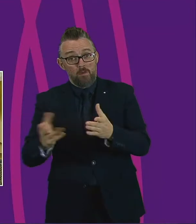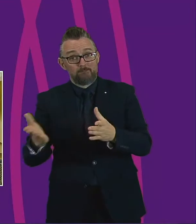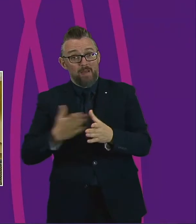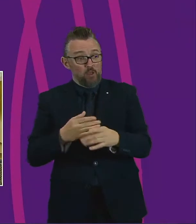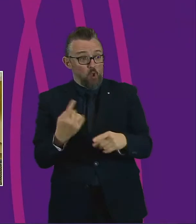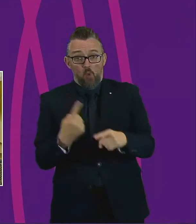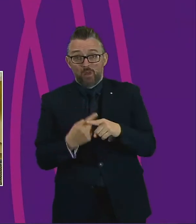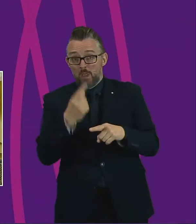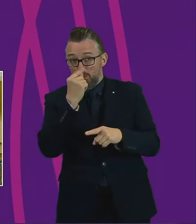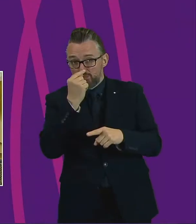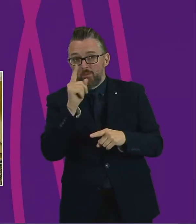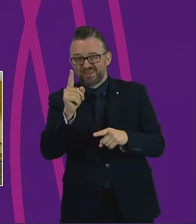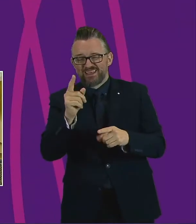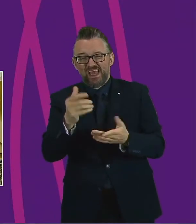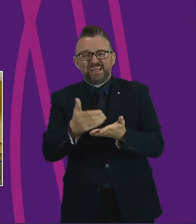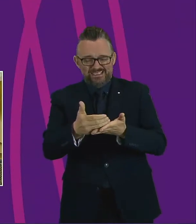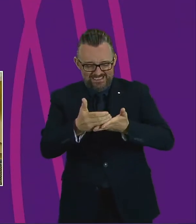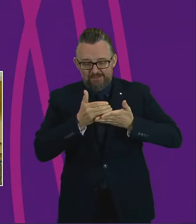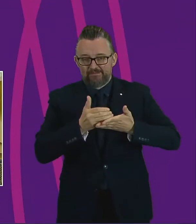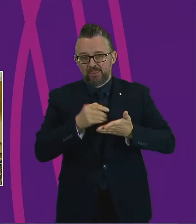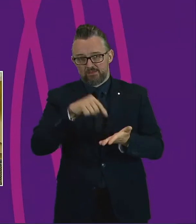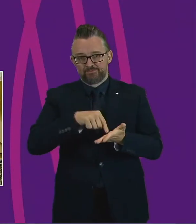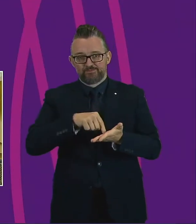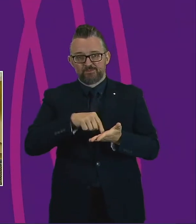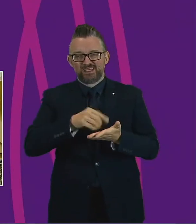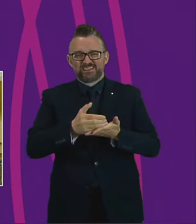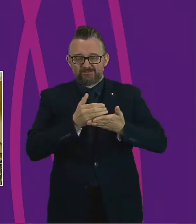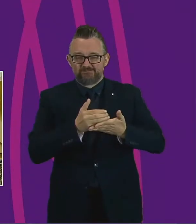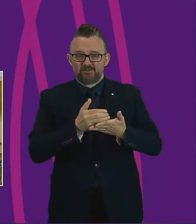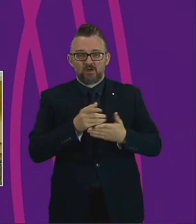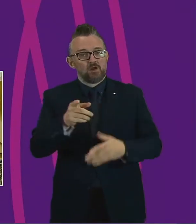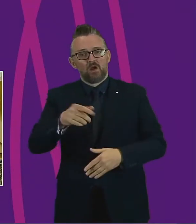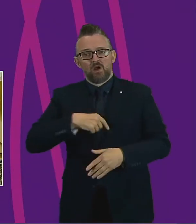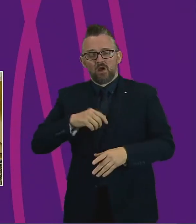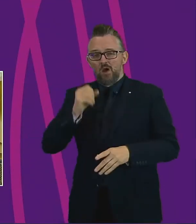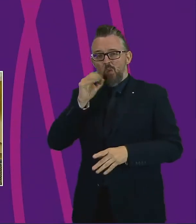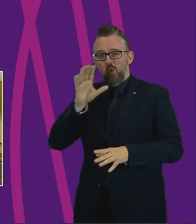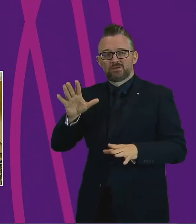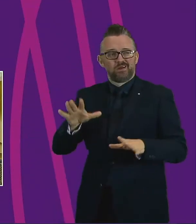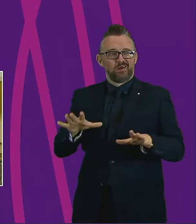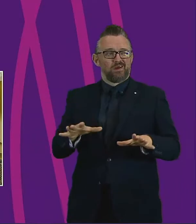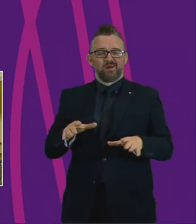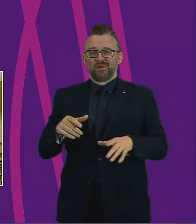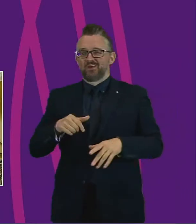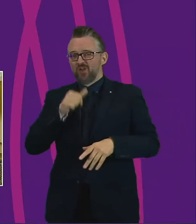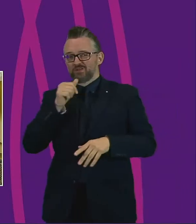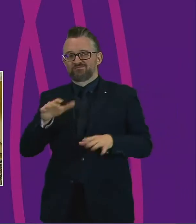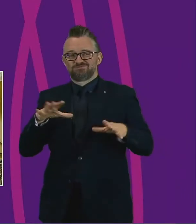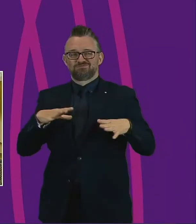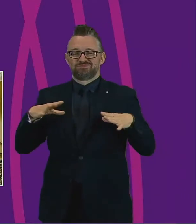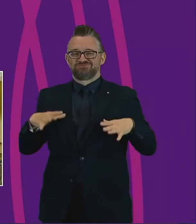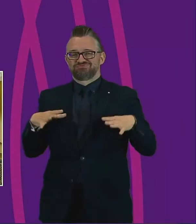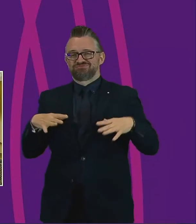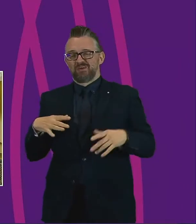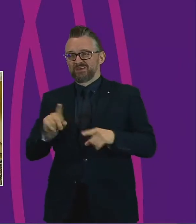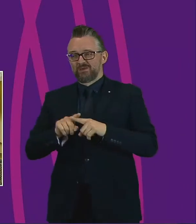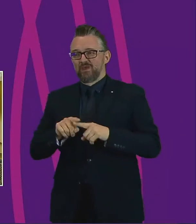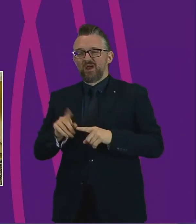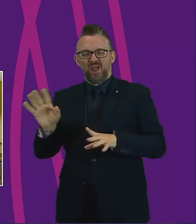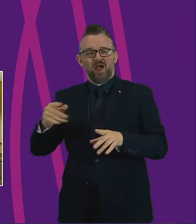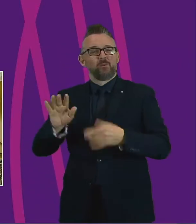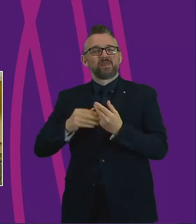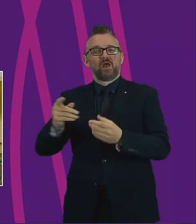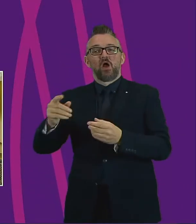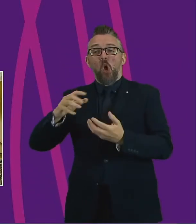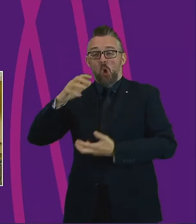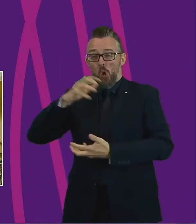quickly as possible, but as safely as possible. And I will not at any stage of this try to underplay or oversimplify complex